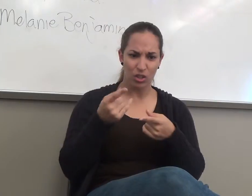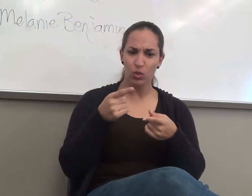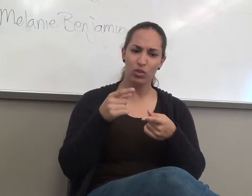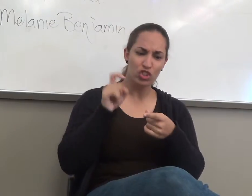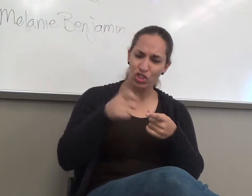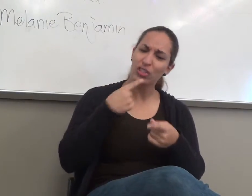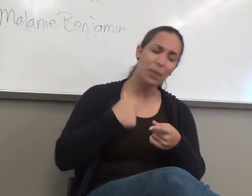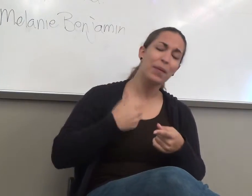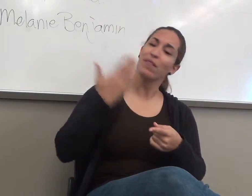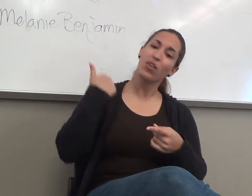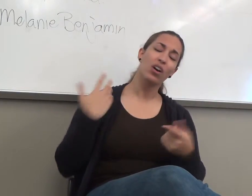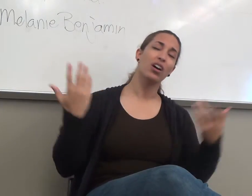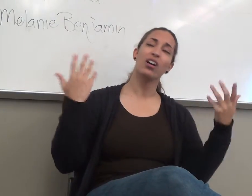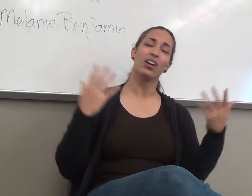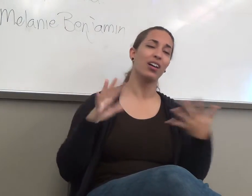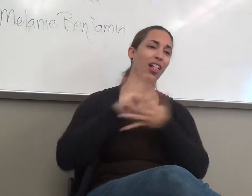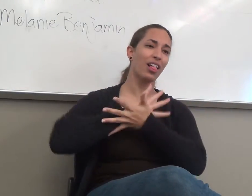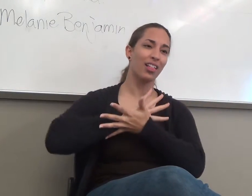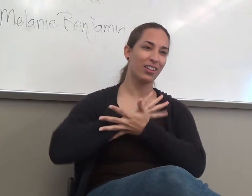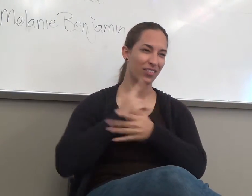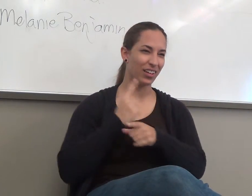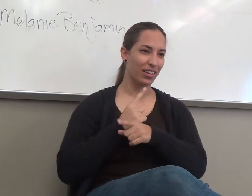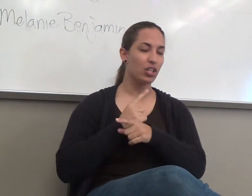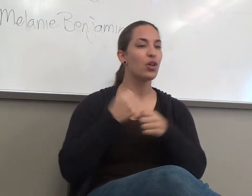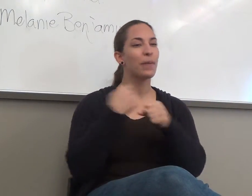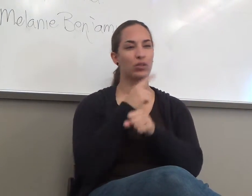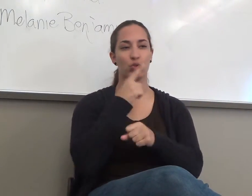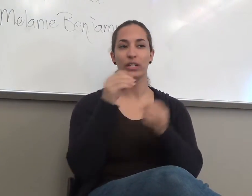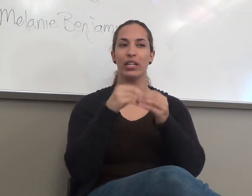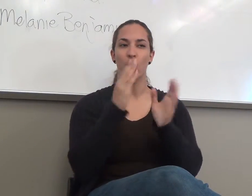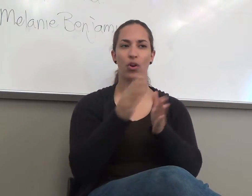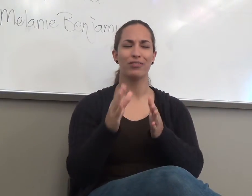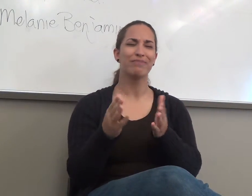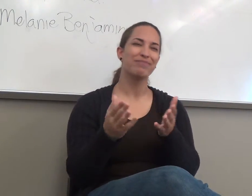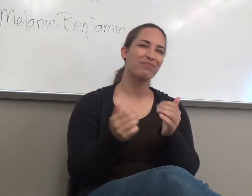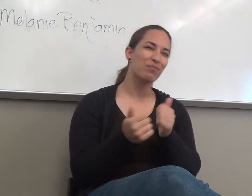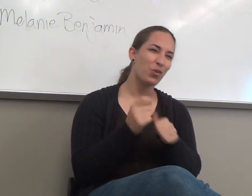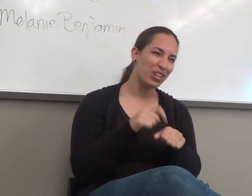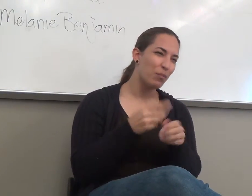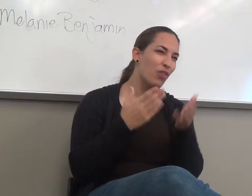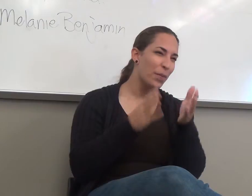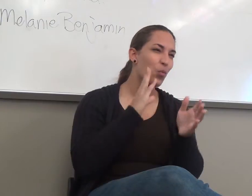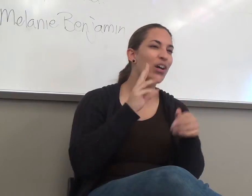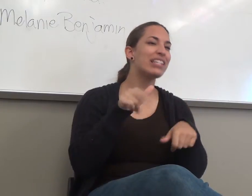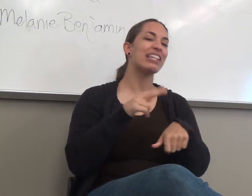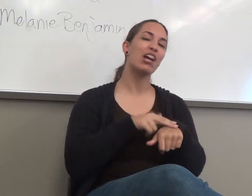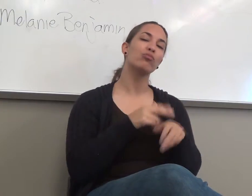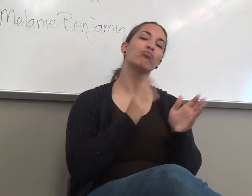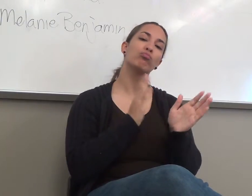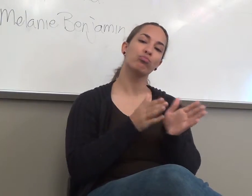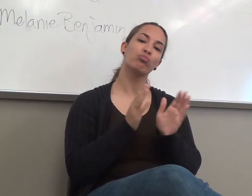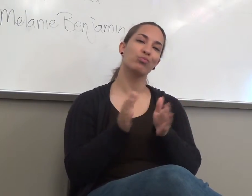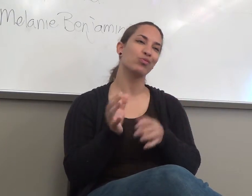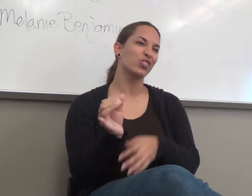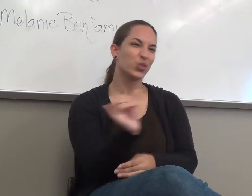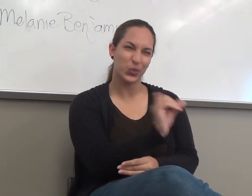got things in order. And it probably should come pretty naturally, okay? So these are going to be in chronological